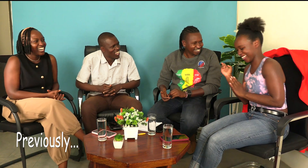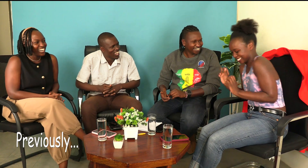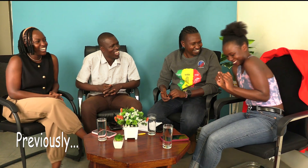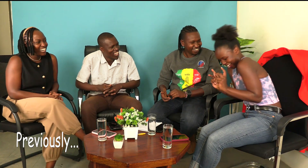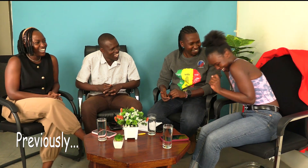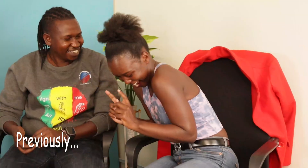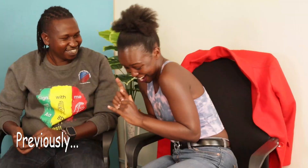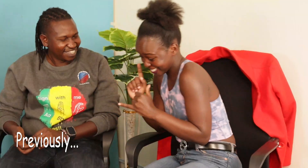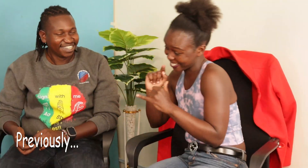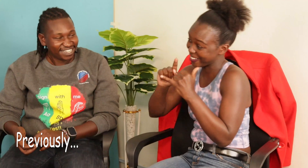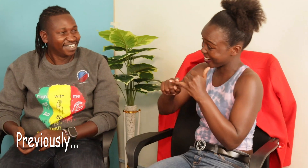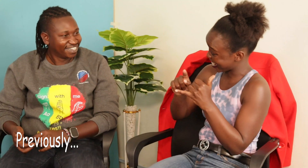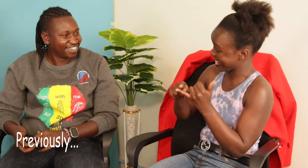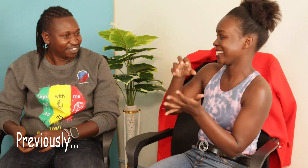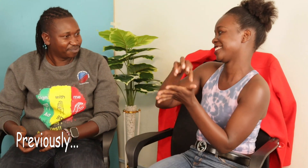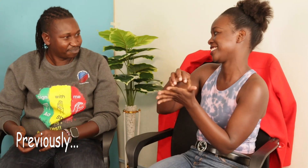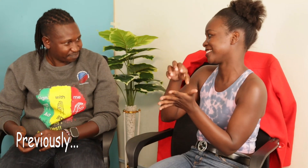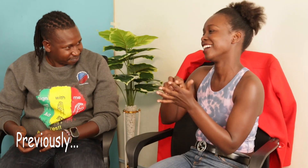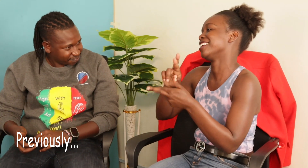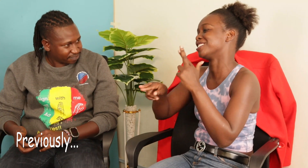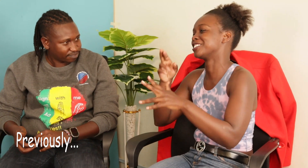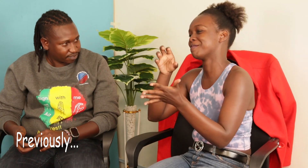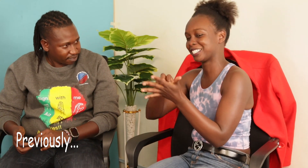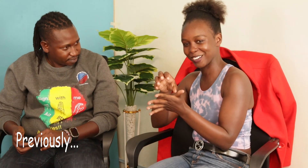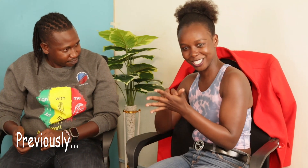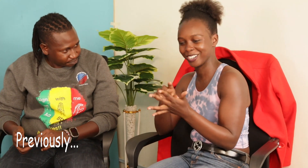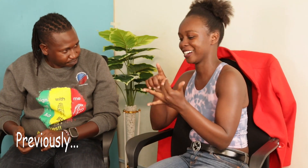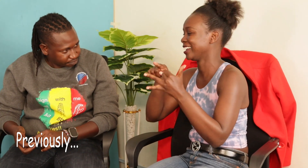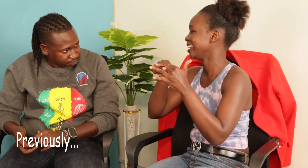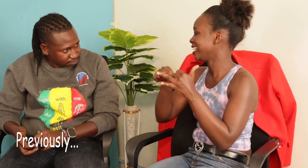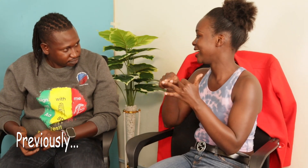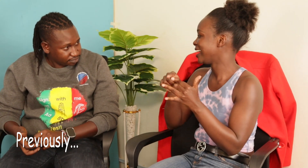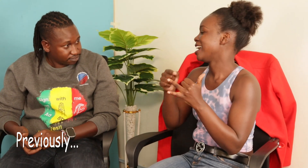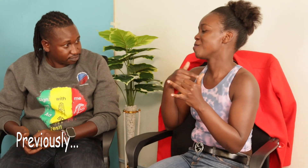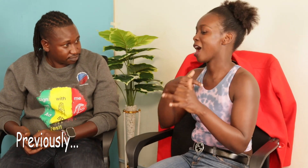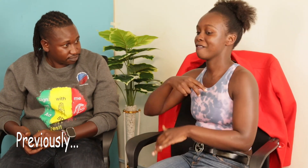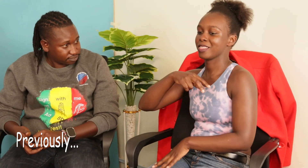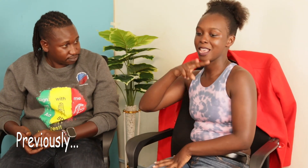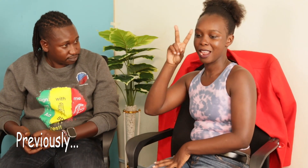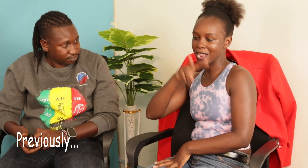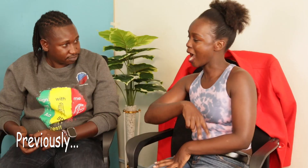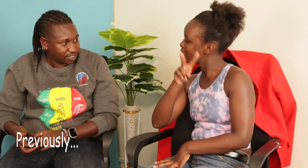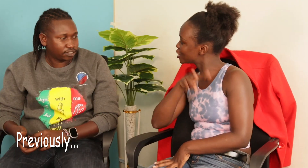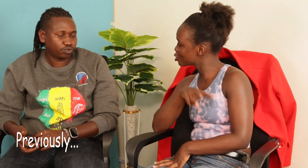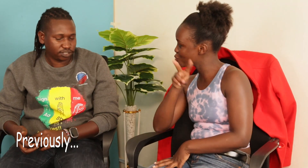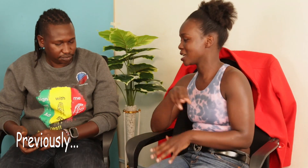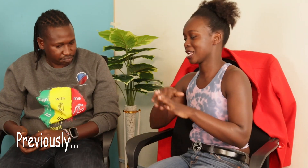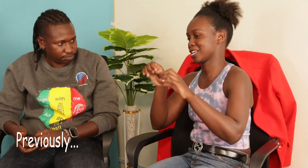Very honest. I'm very honest, and it's fine. Okay. I said first, it's a relationship situation. The second